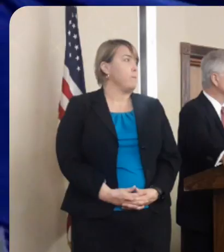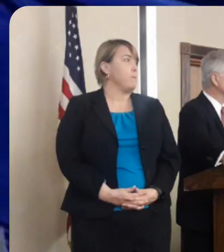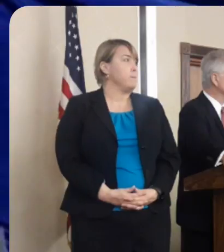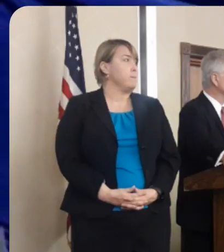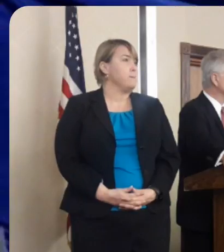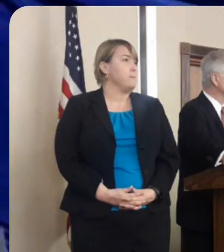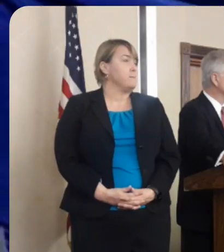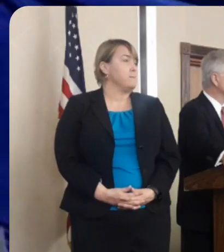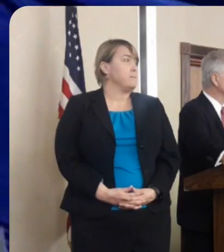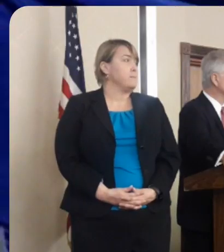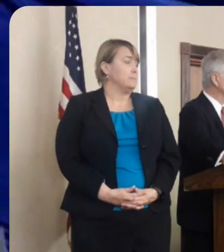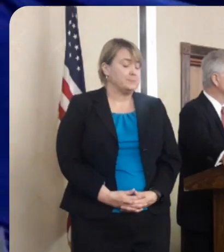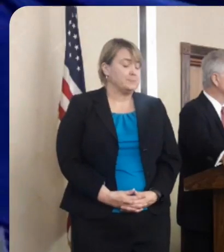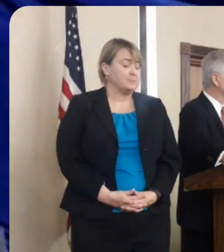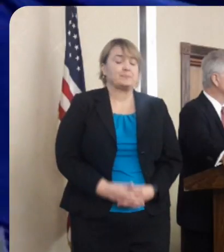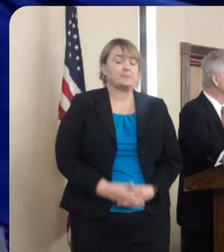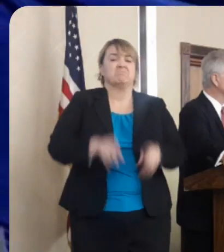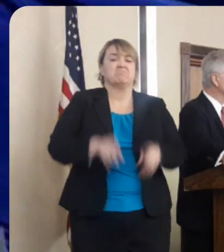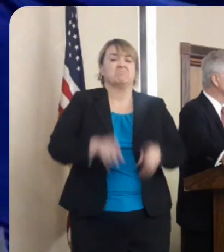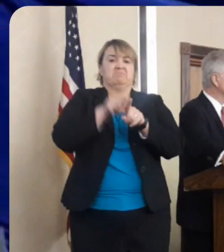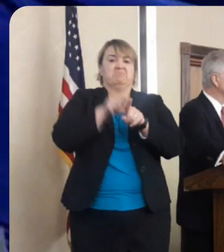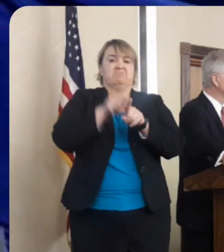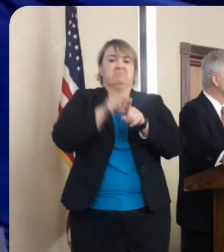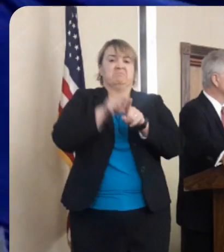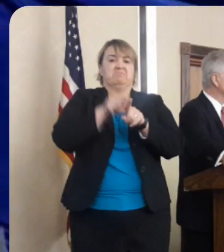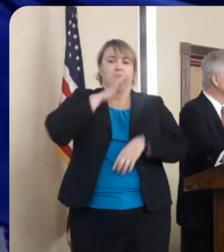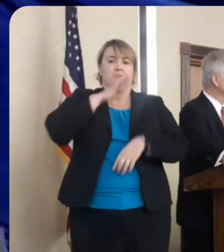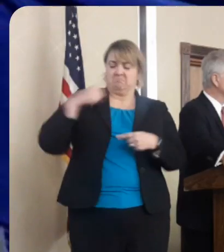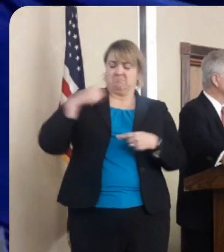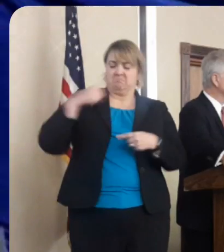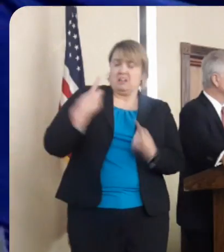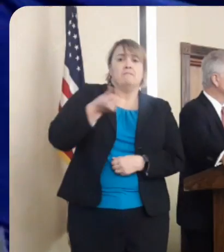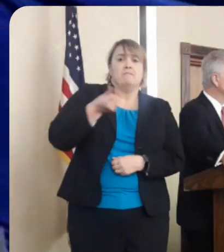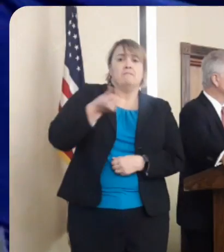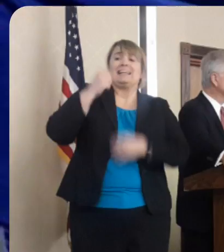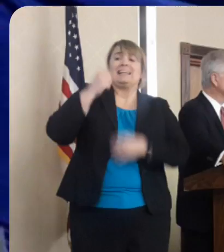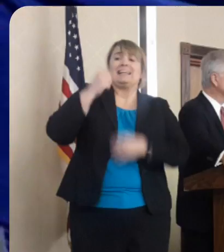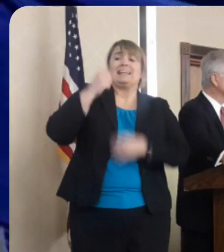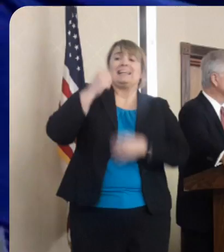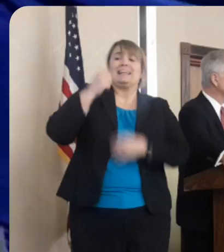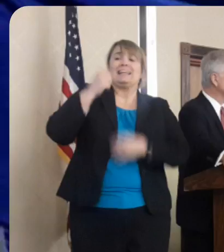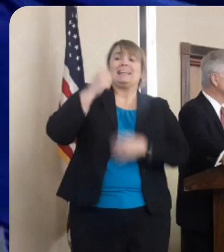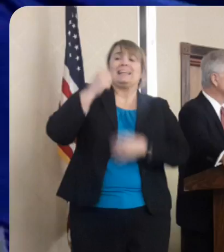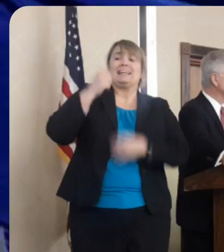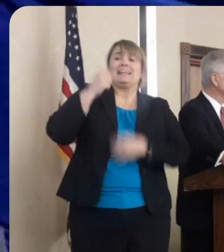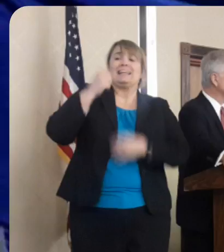In the past few months, has there been any outside influence of the RPT?